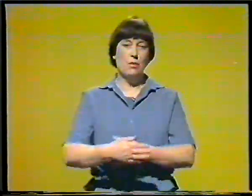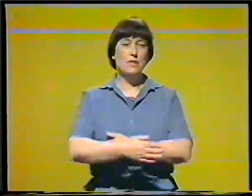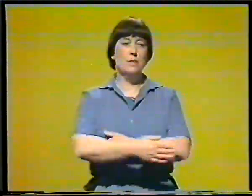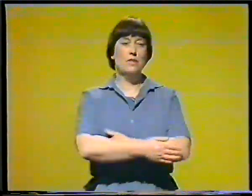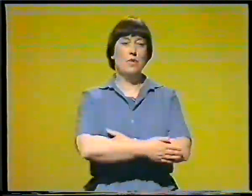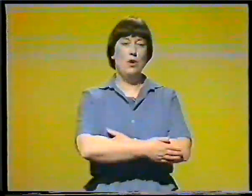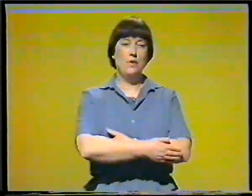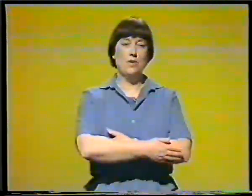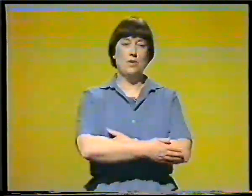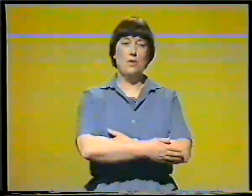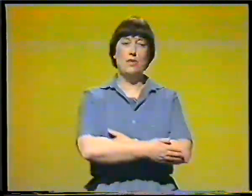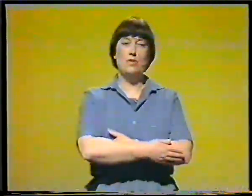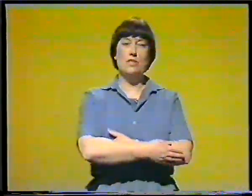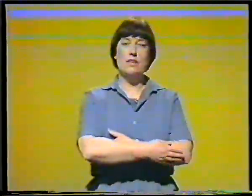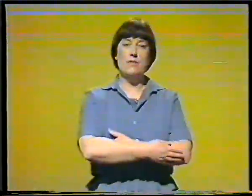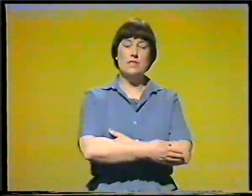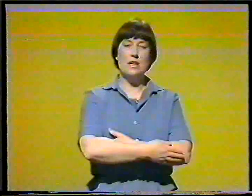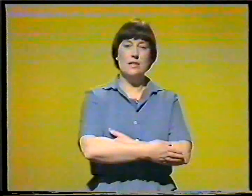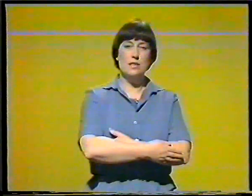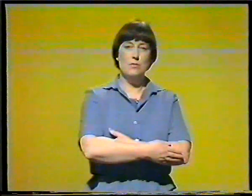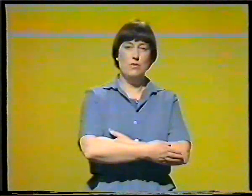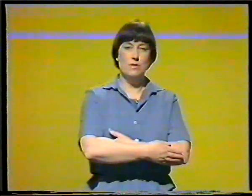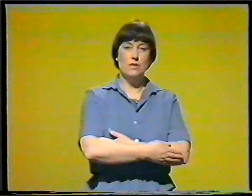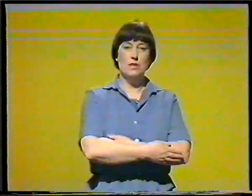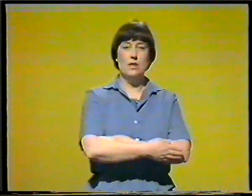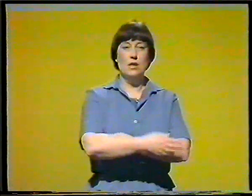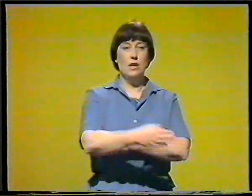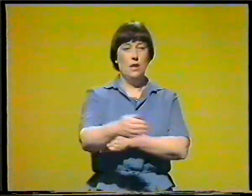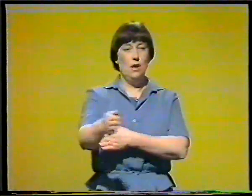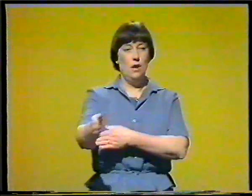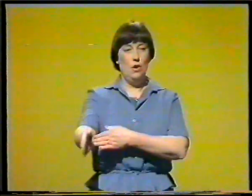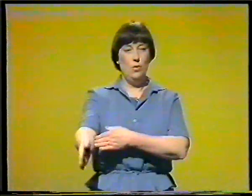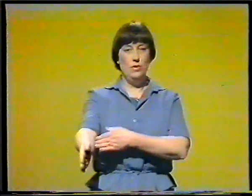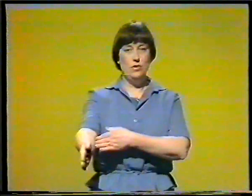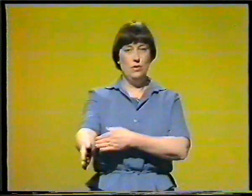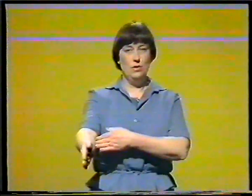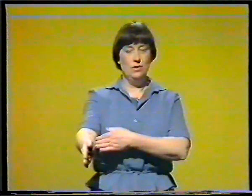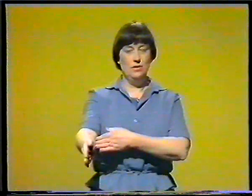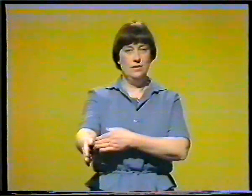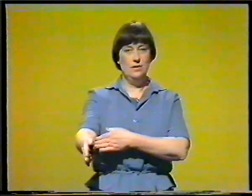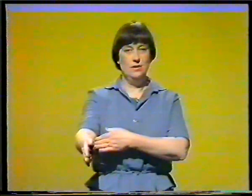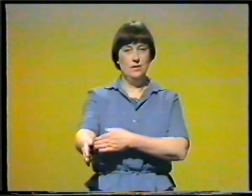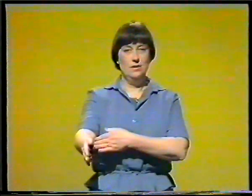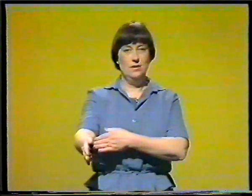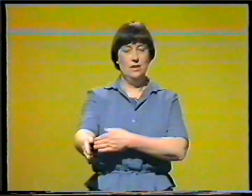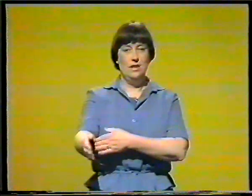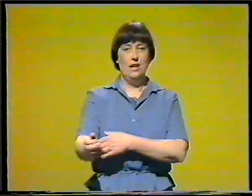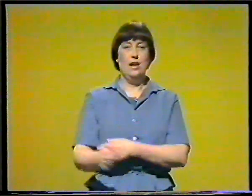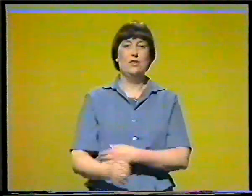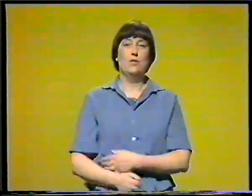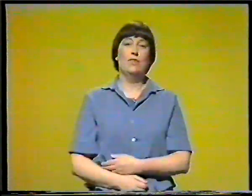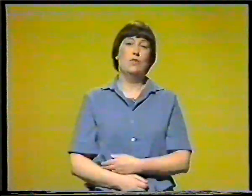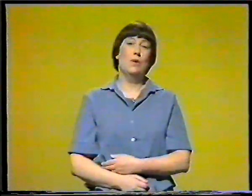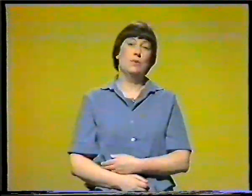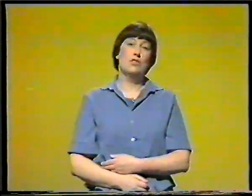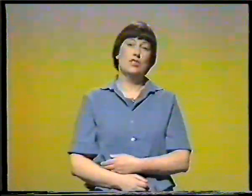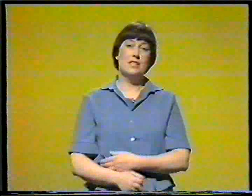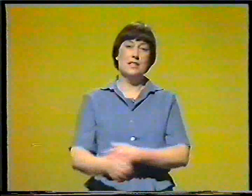want someone to open the door, then you just emphasize this movement. Open the door. And if you want them to shut it,